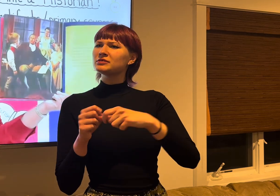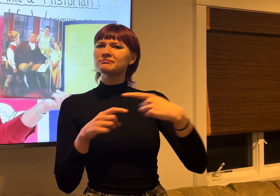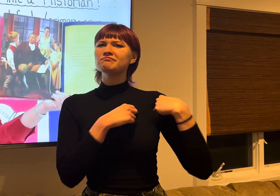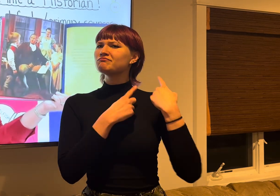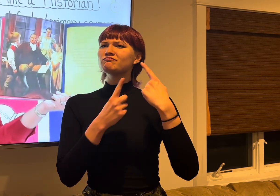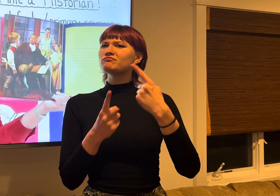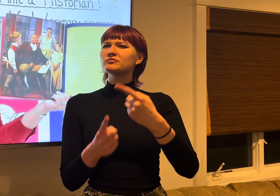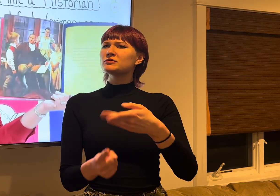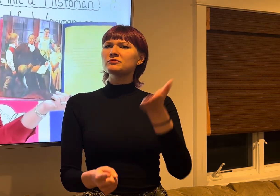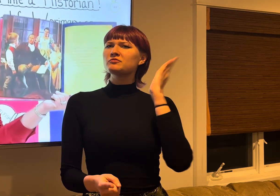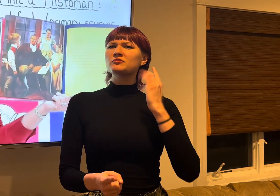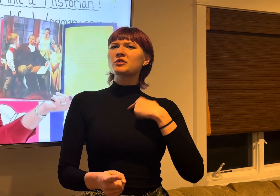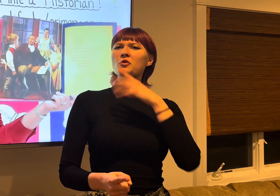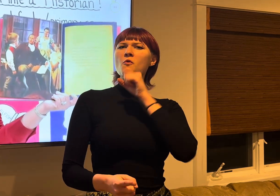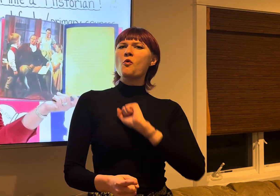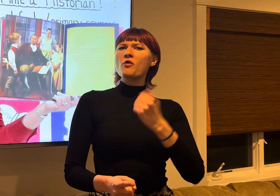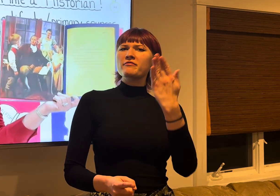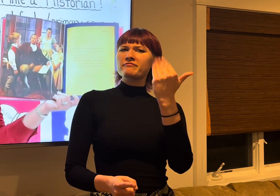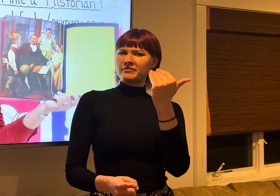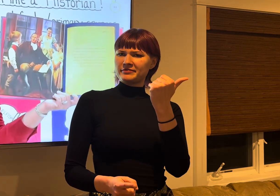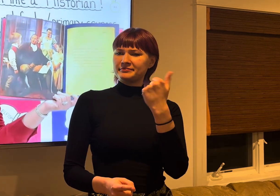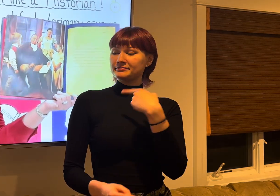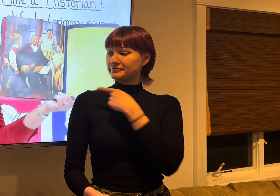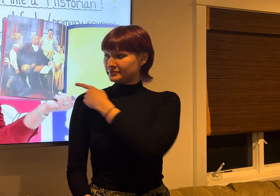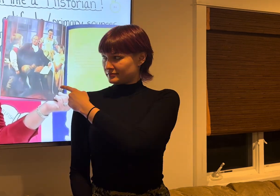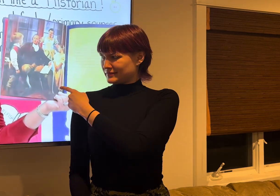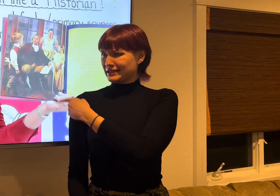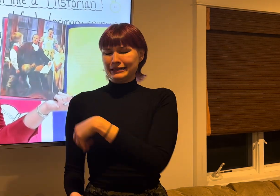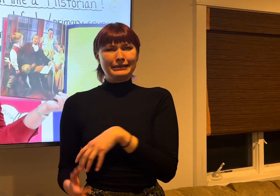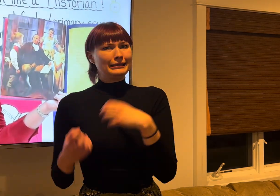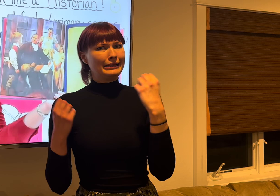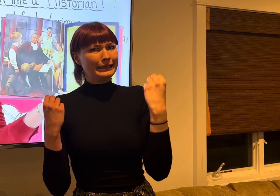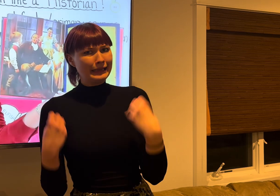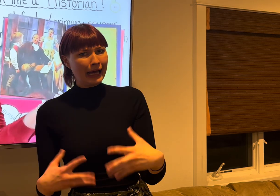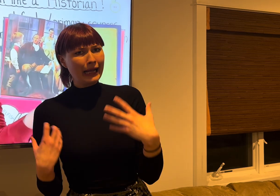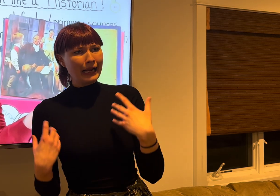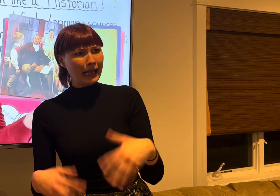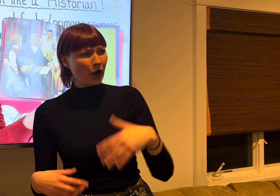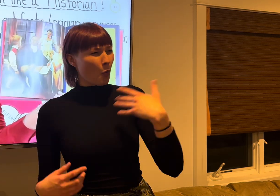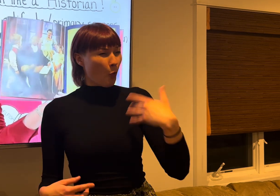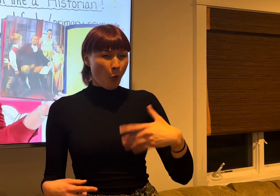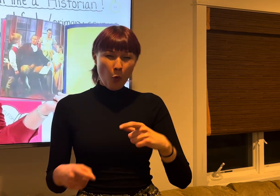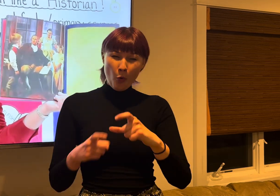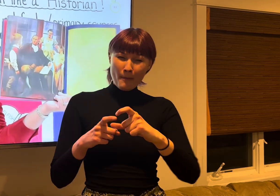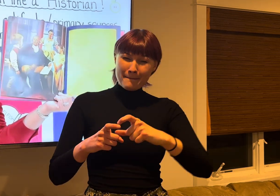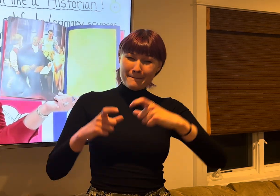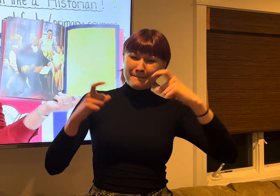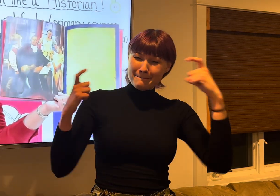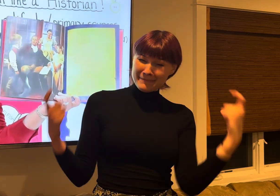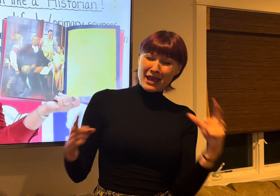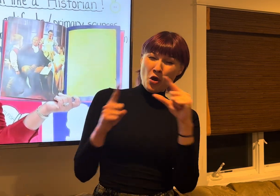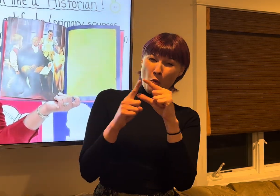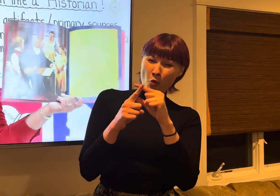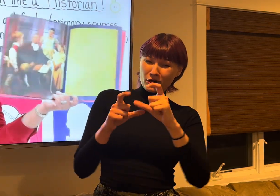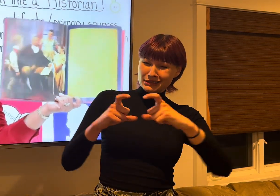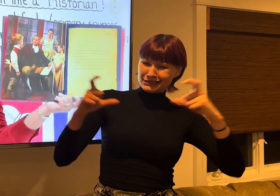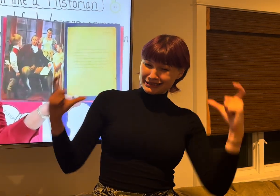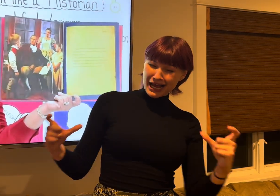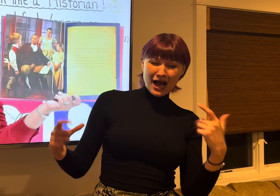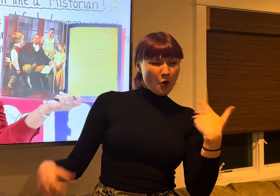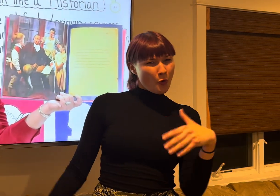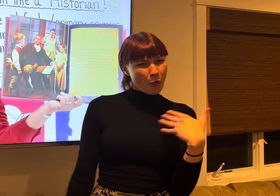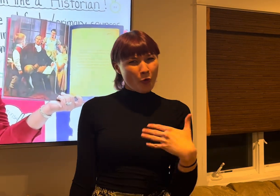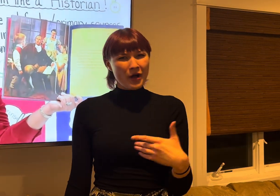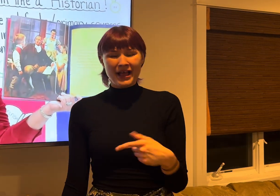you notice any powerful words or phrases the author used in his craft, write them down. What makes a